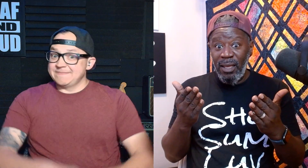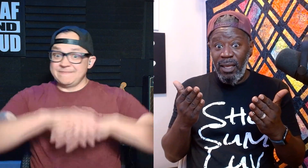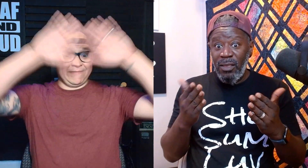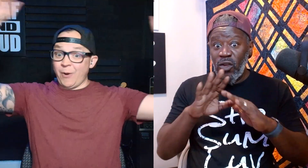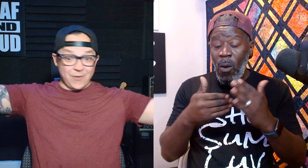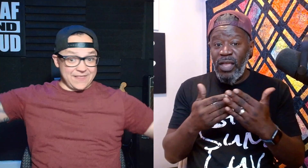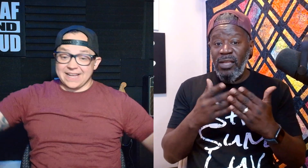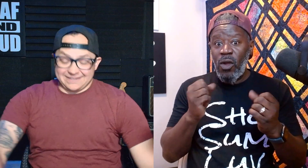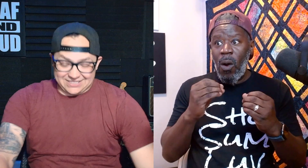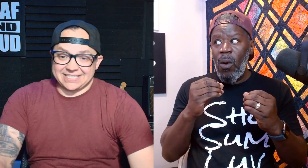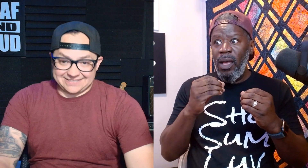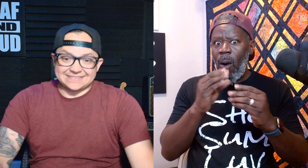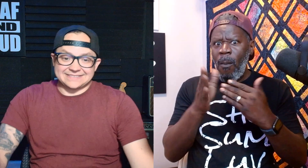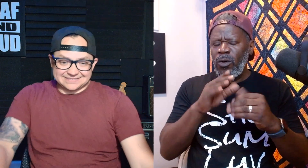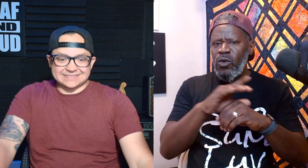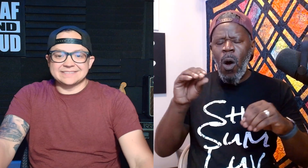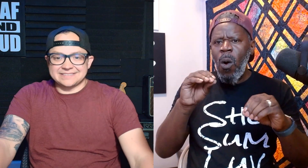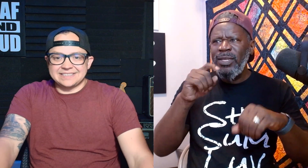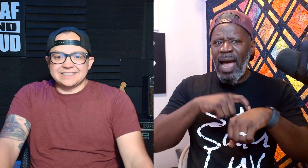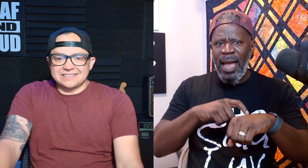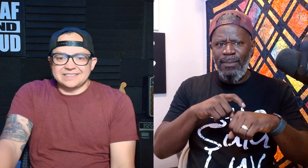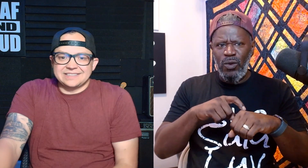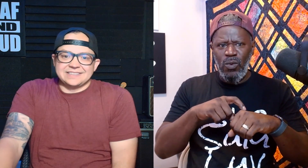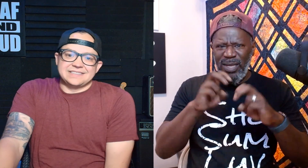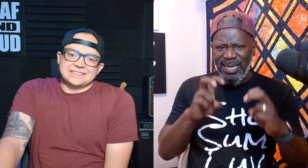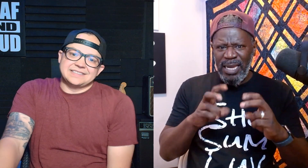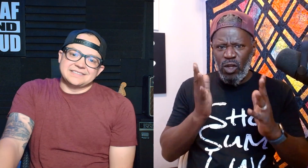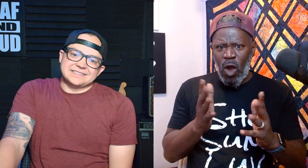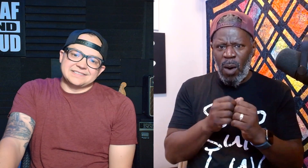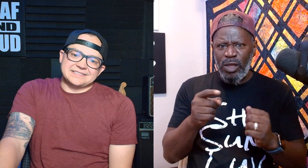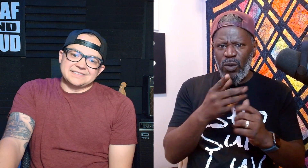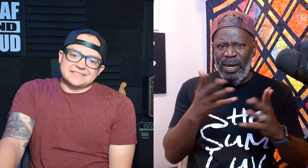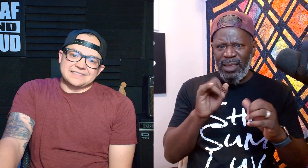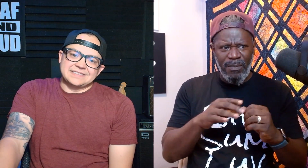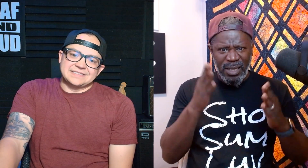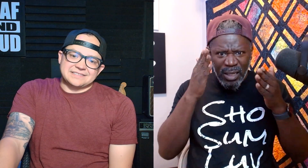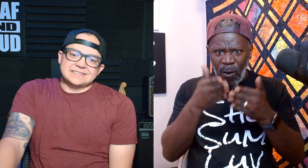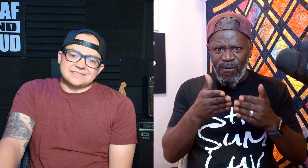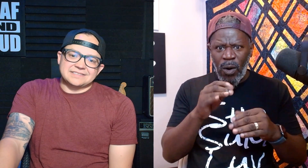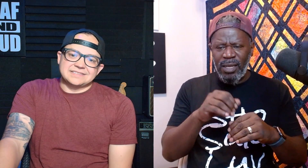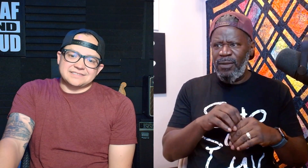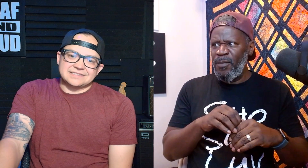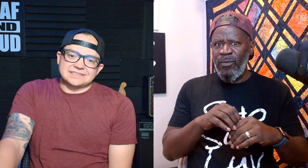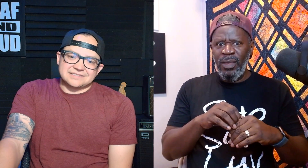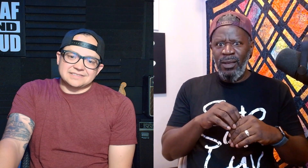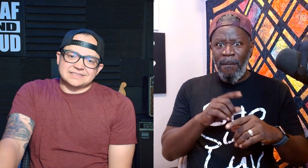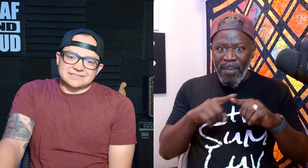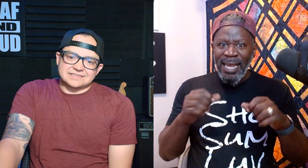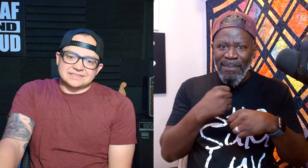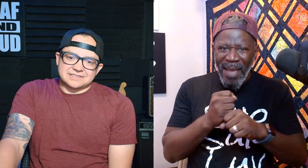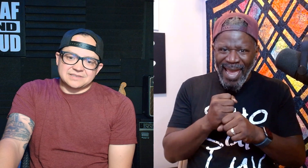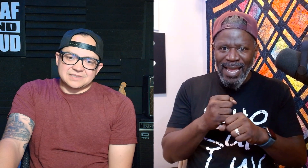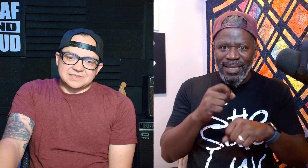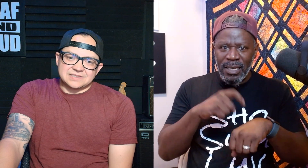thing. So right. Almost no time to just sit and talk with you or anything because he's so focused.